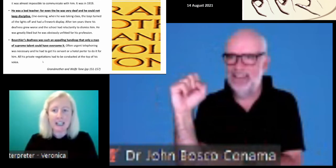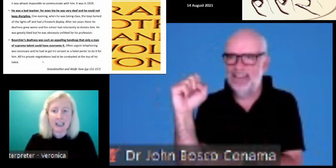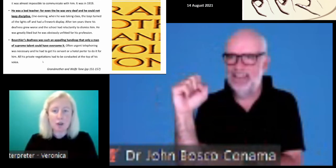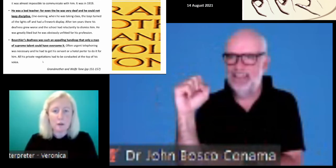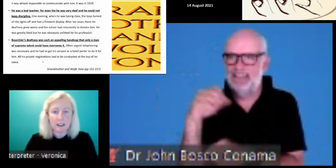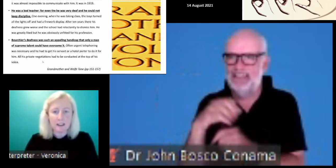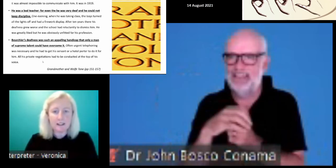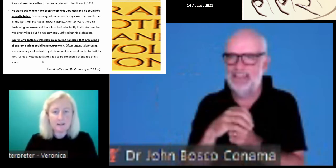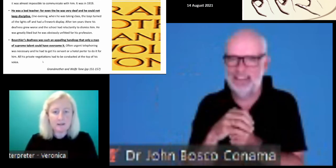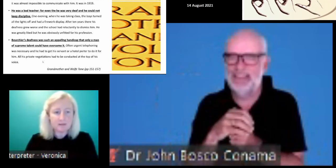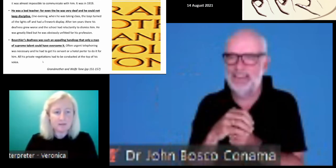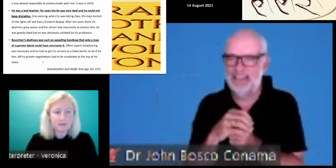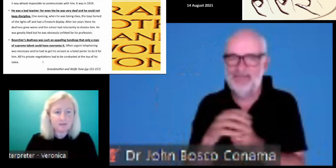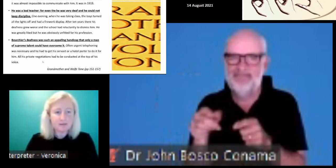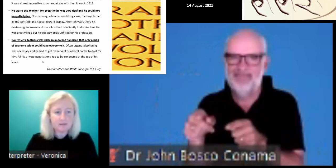1798 rebellion.